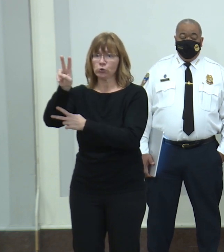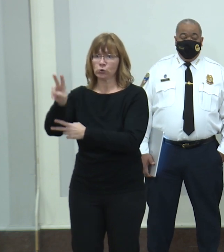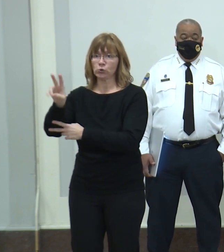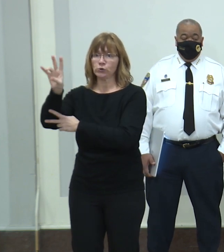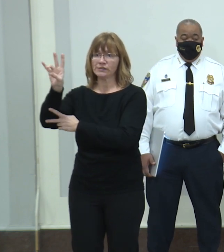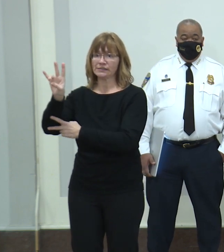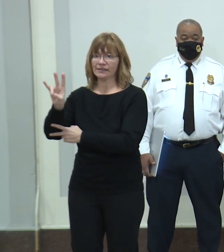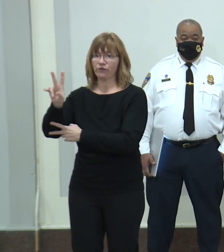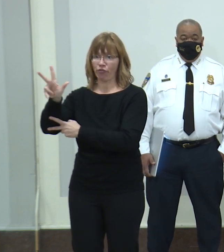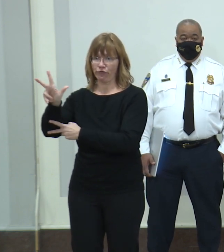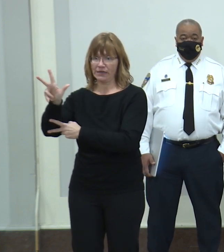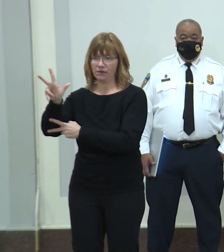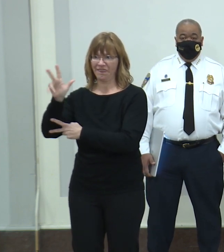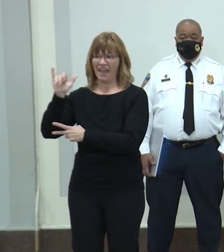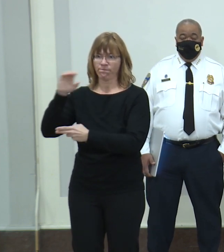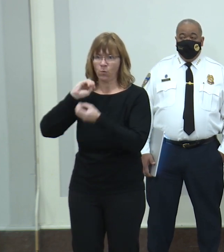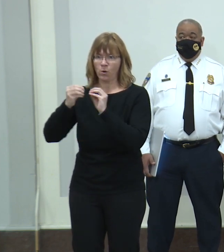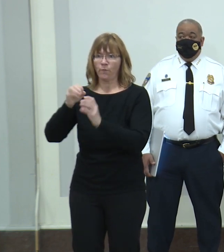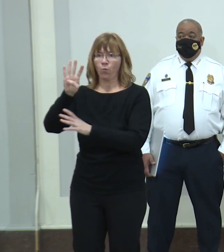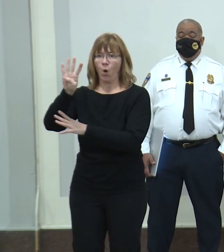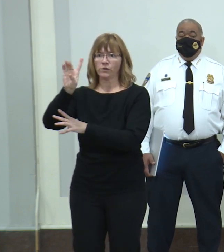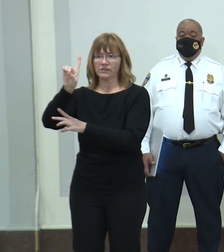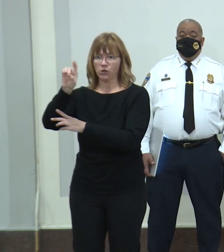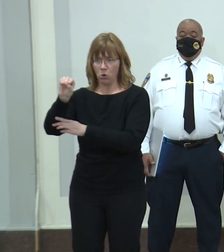410-396-2273. That's